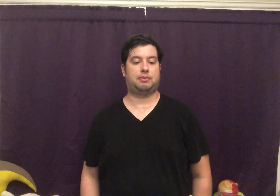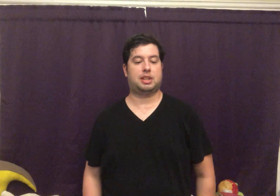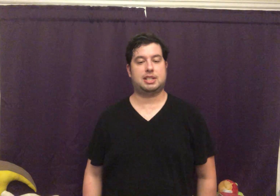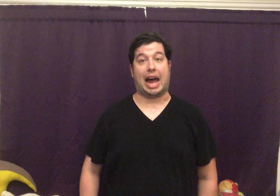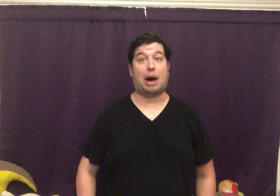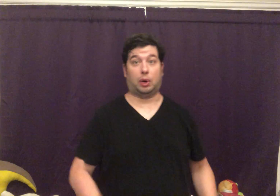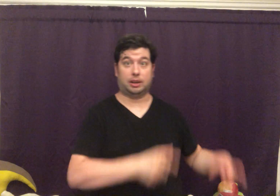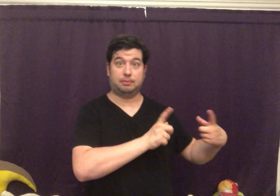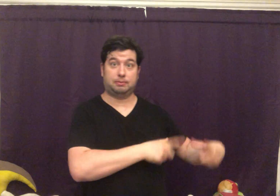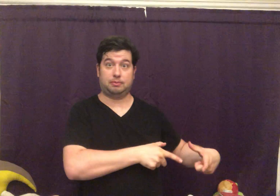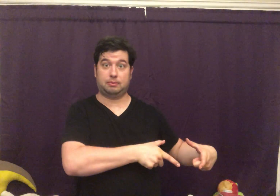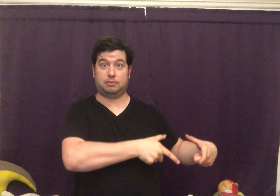Tower.